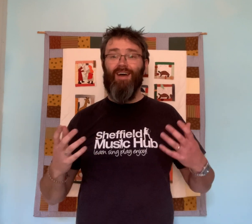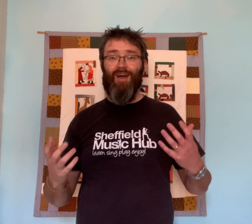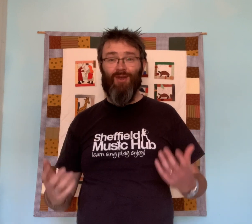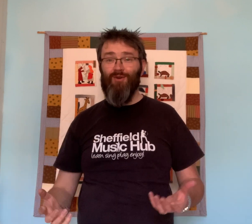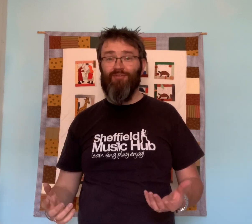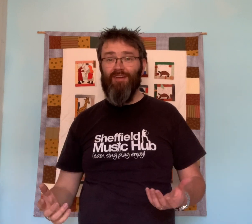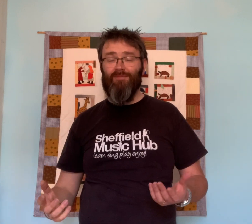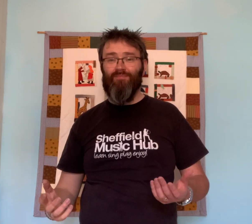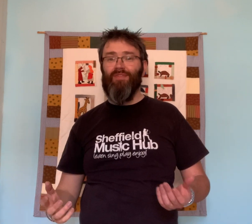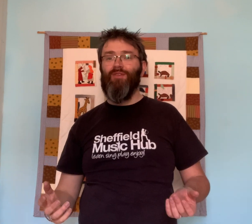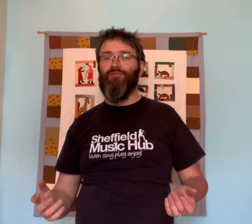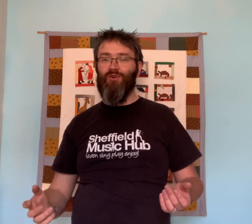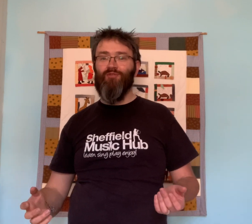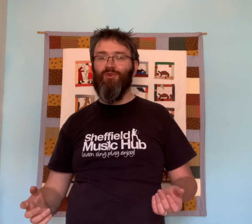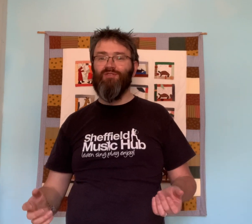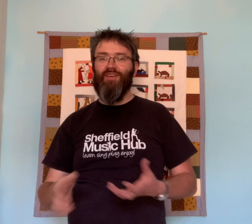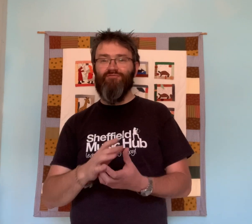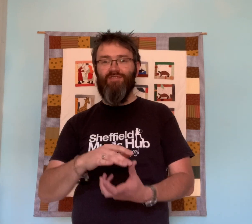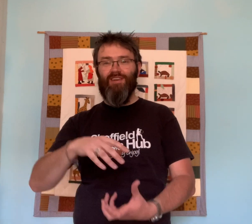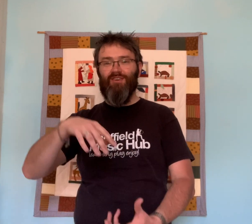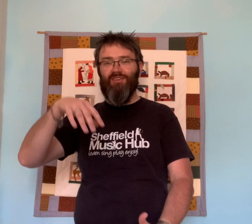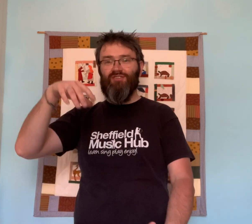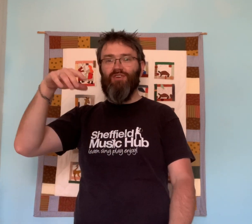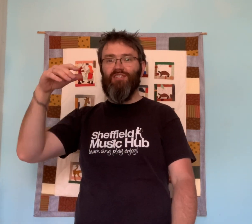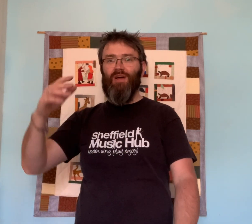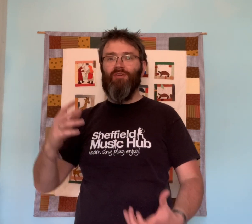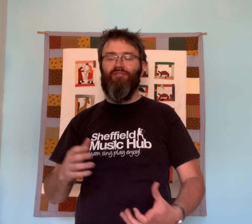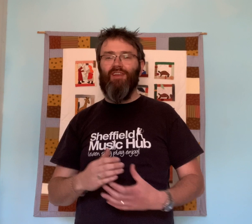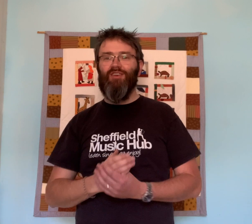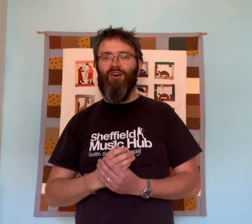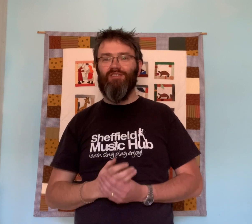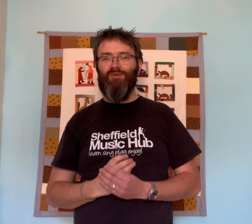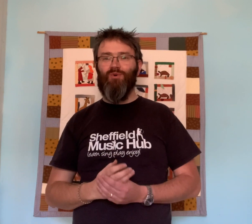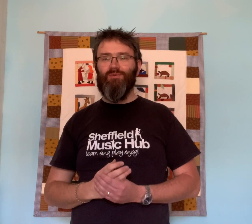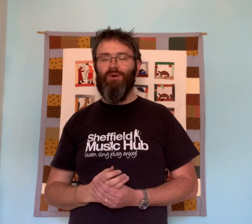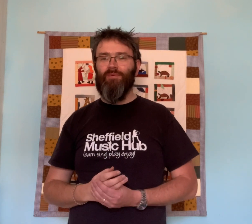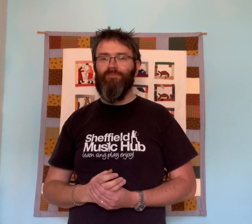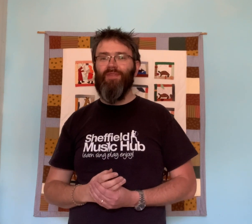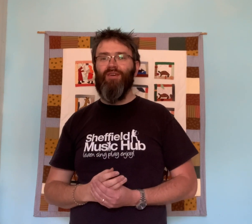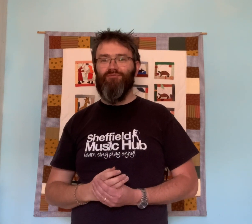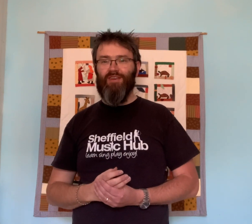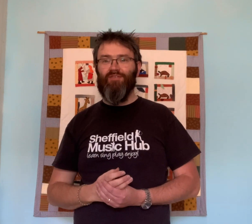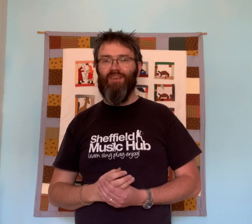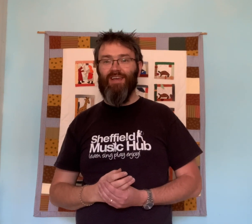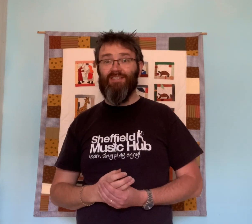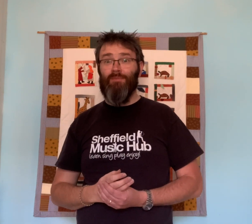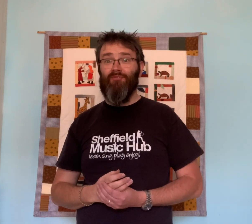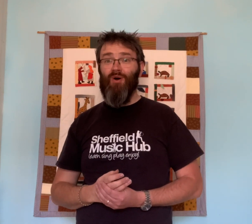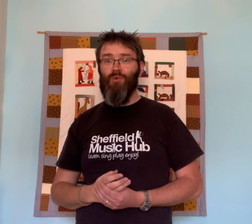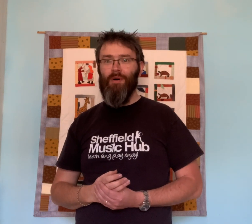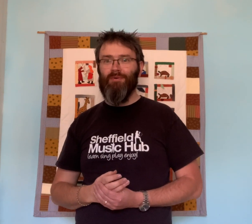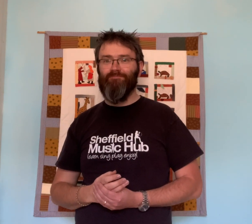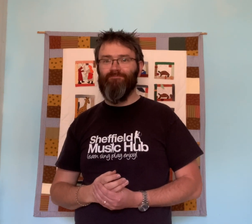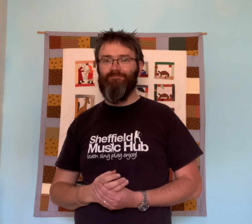And hopefully your vocal folds have had a really nice stretch now and are feeling nicely warmed up, ready for the next step of our warm-up.